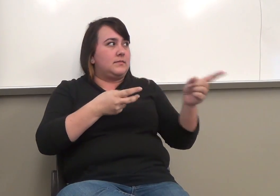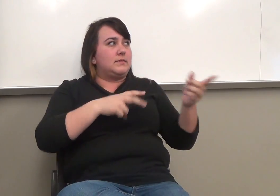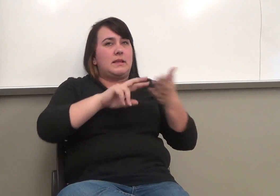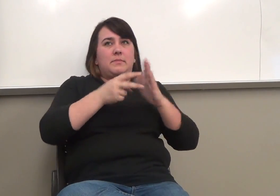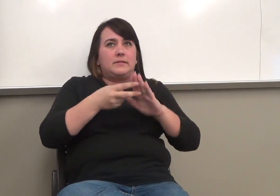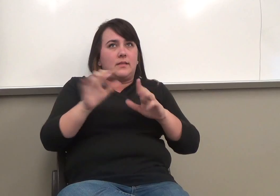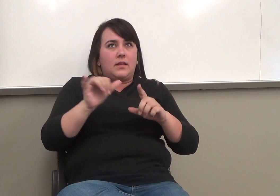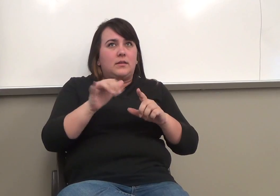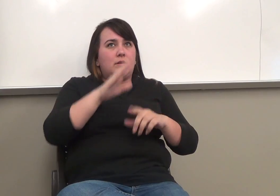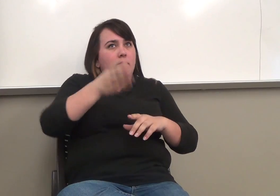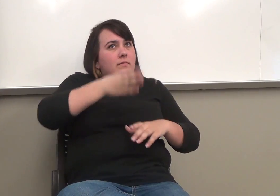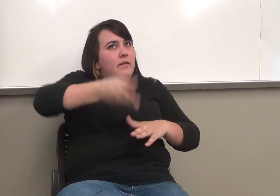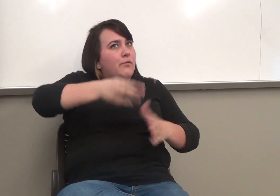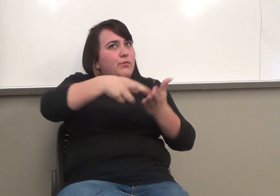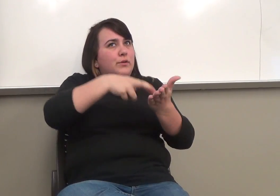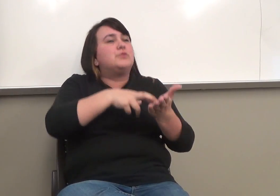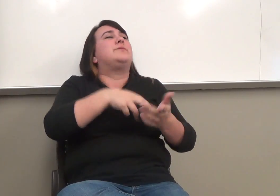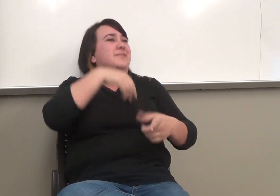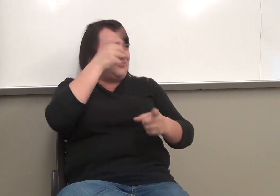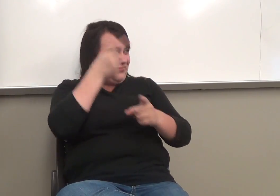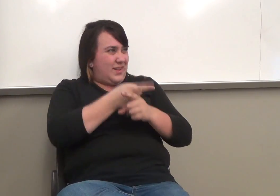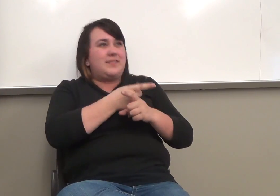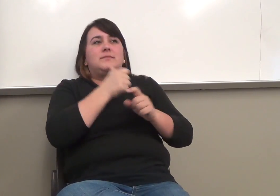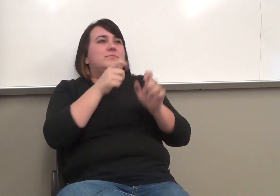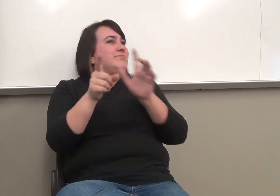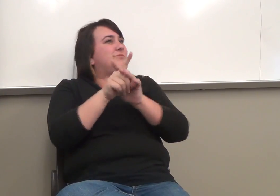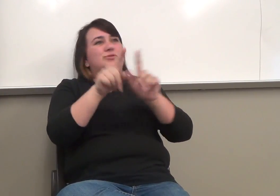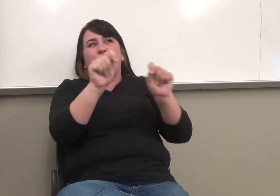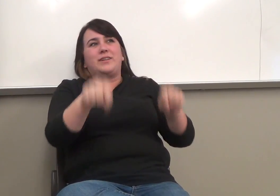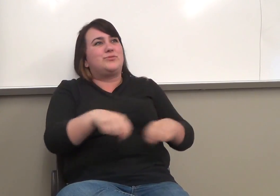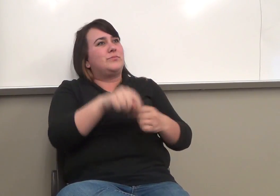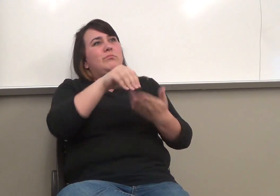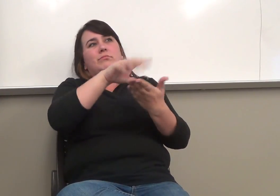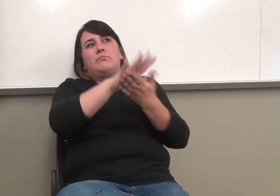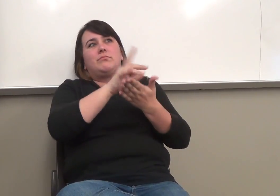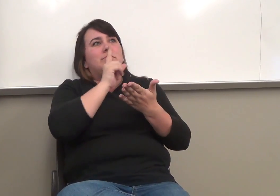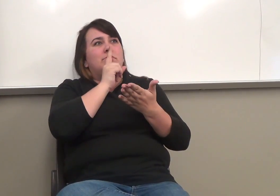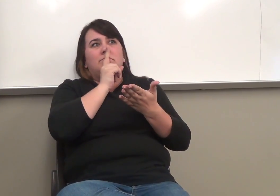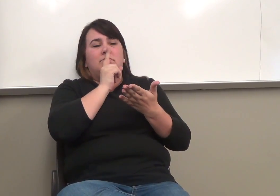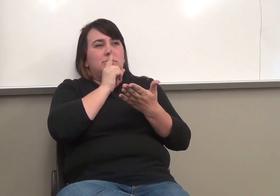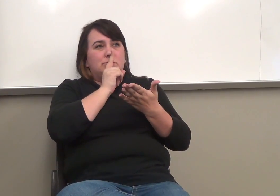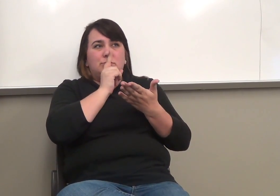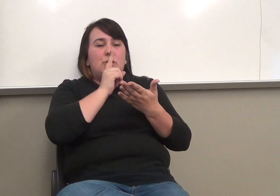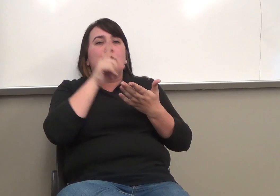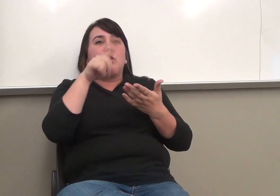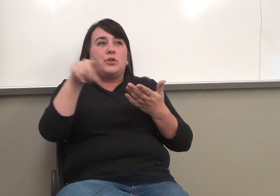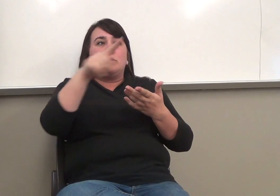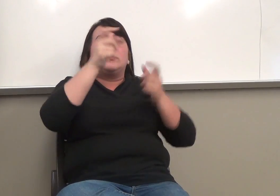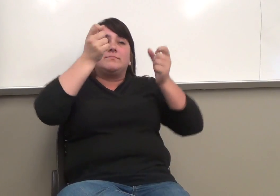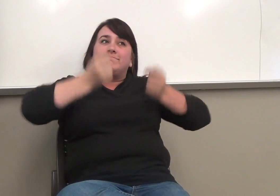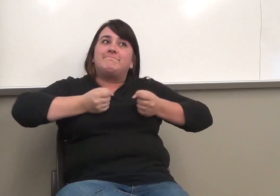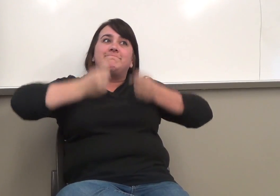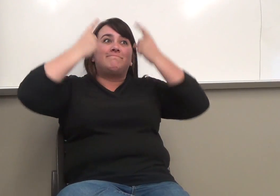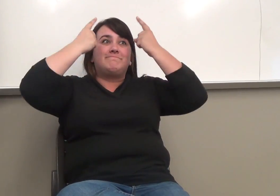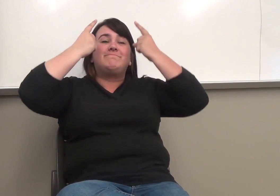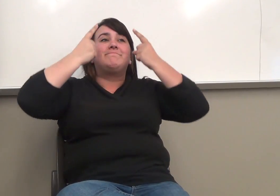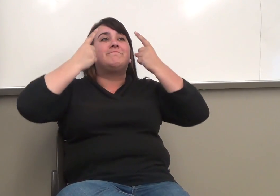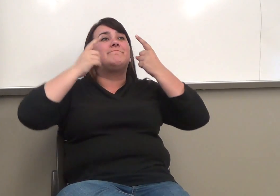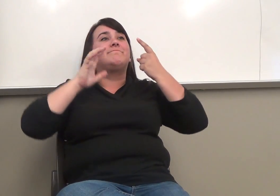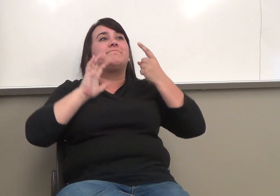Yeah, it doesn't appear on your transcript. And one thing you guys need to understand at this point in your college